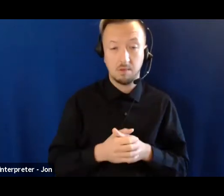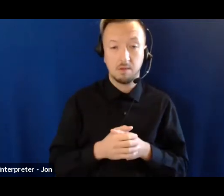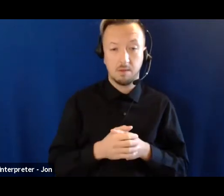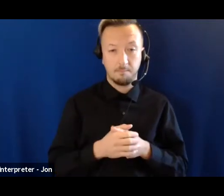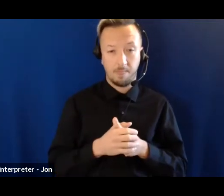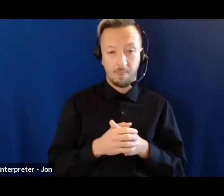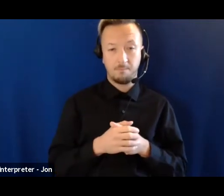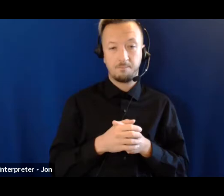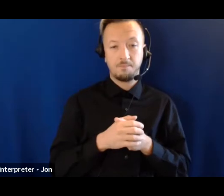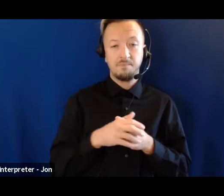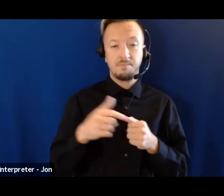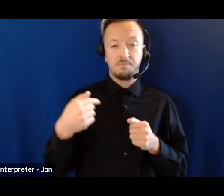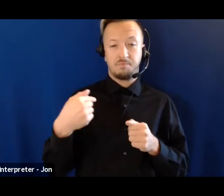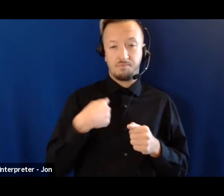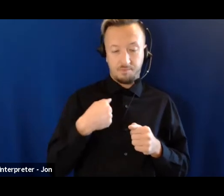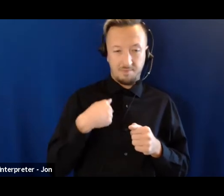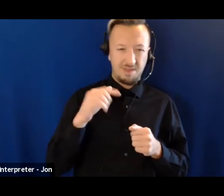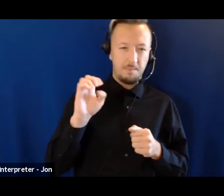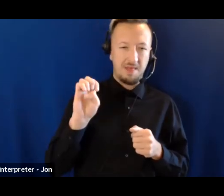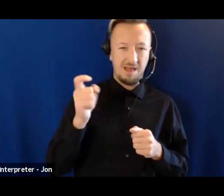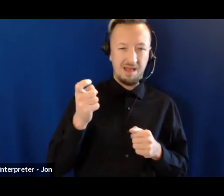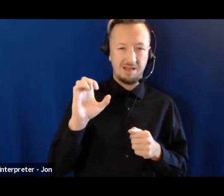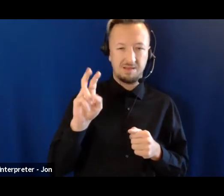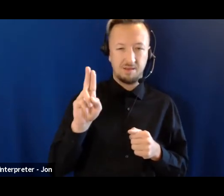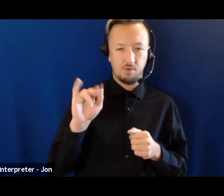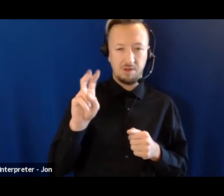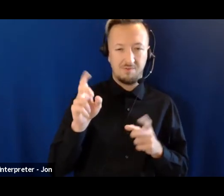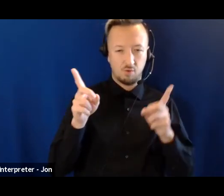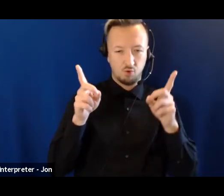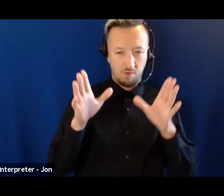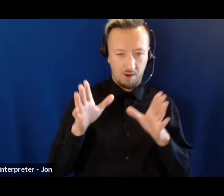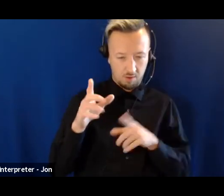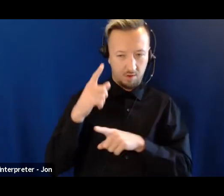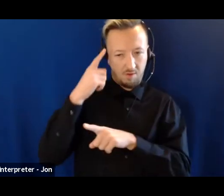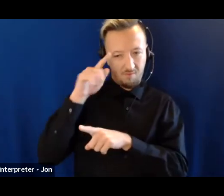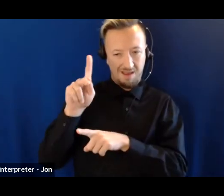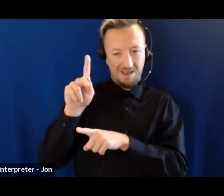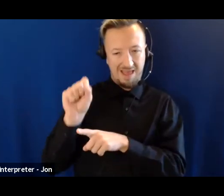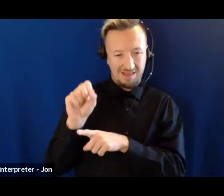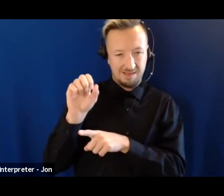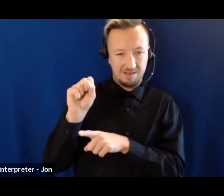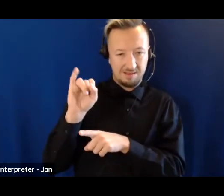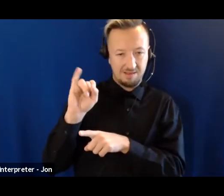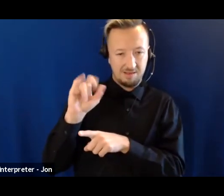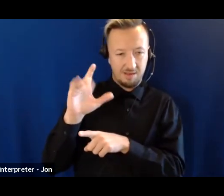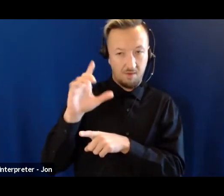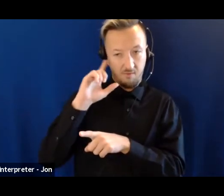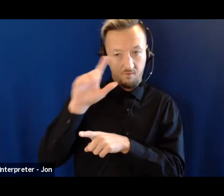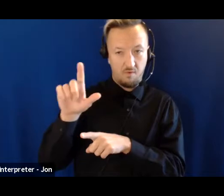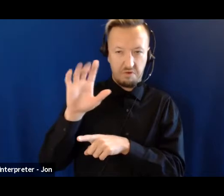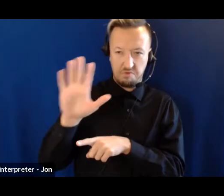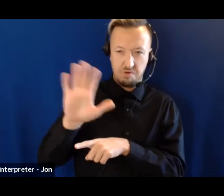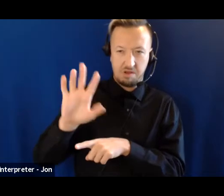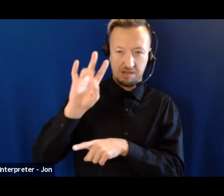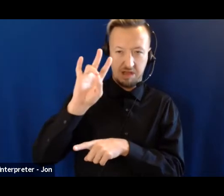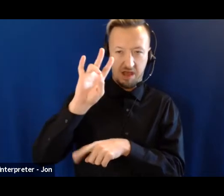So I have been the executive director of the Kansas Silk for a little over 7 years now. And when